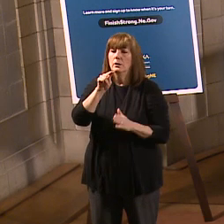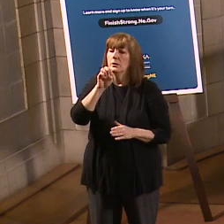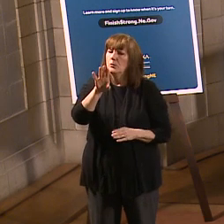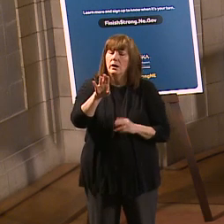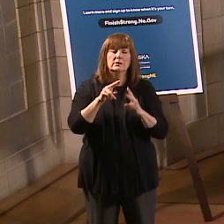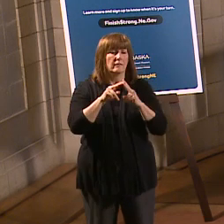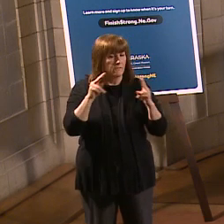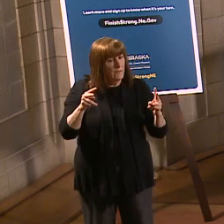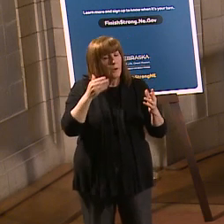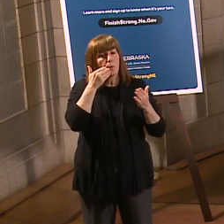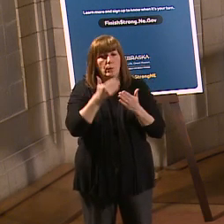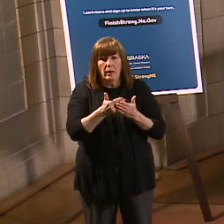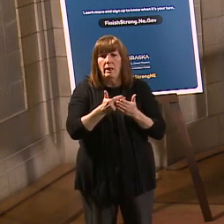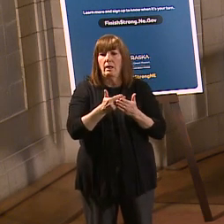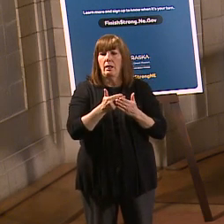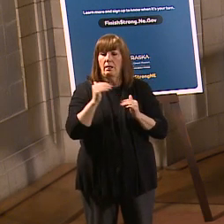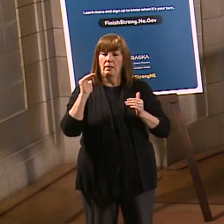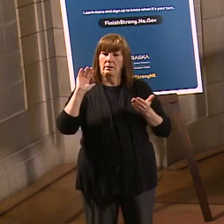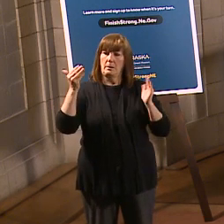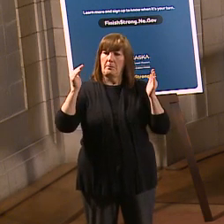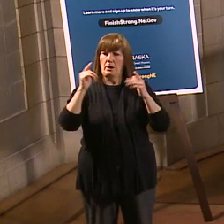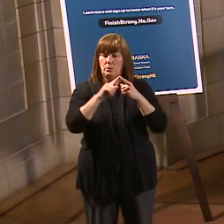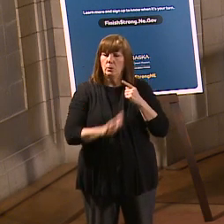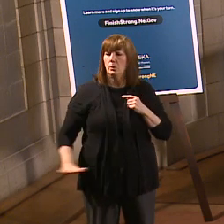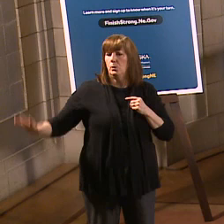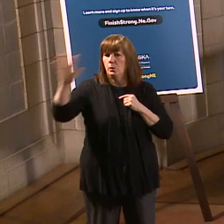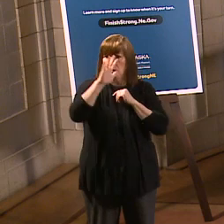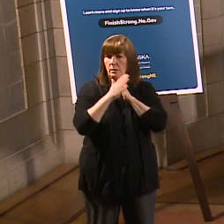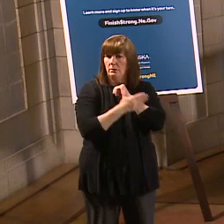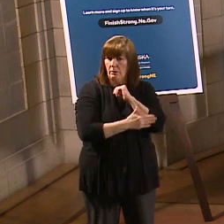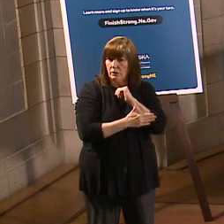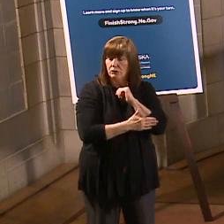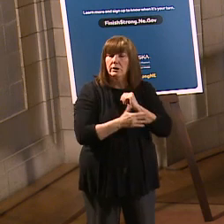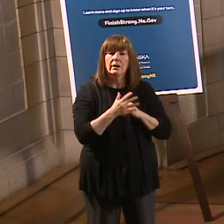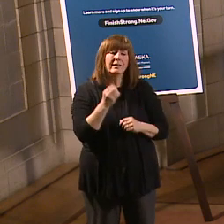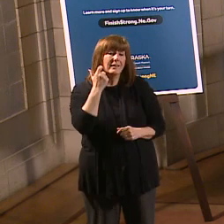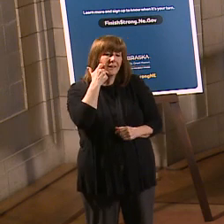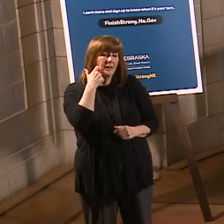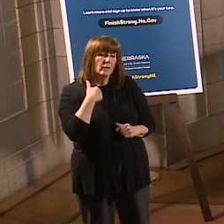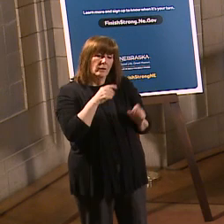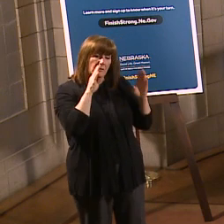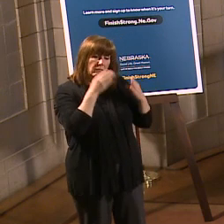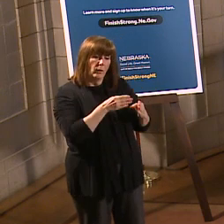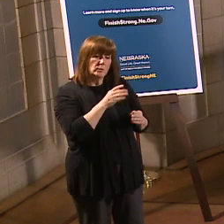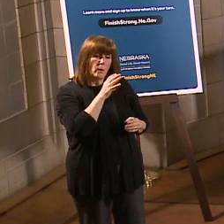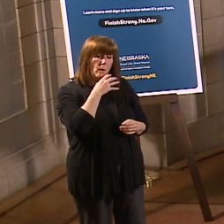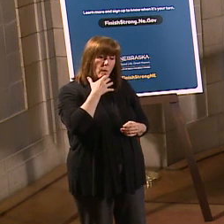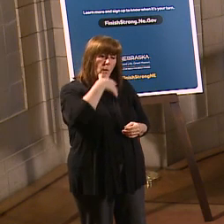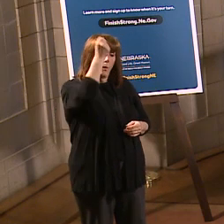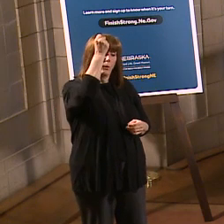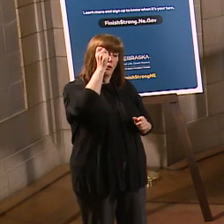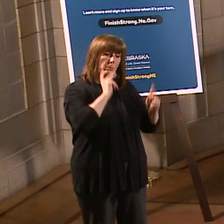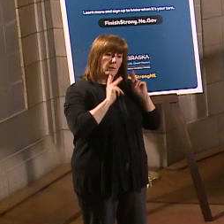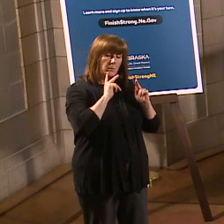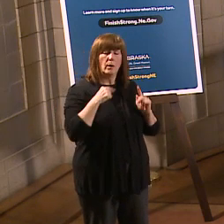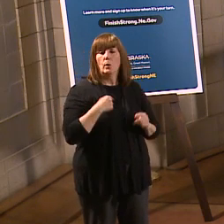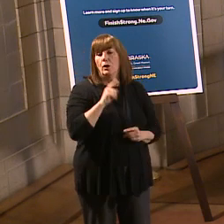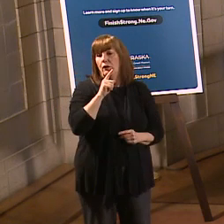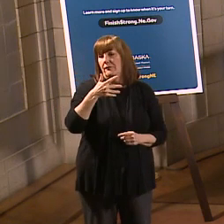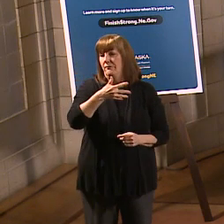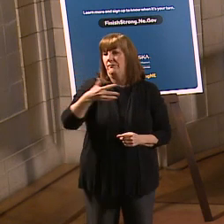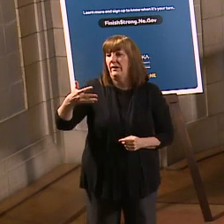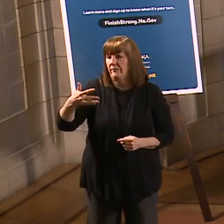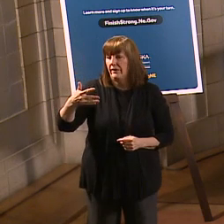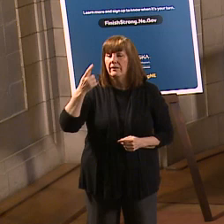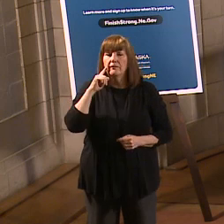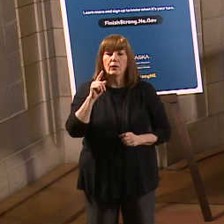very well overall in the country. And of course, one of the ones we just talked about was because we focused on older folks, we're number 5 as far as the